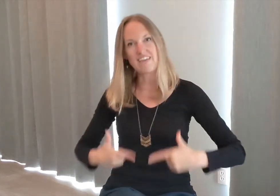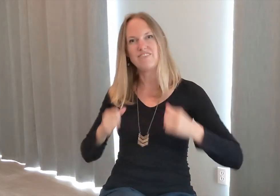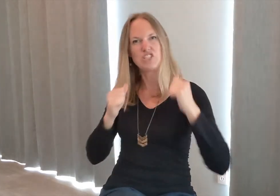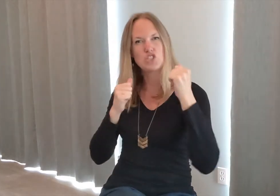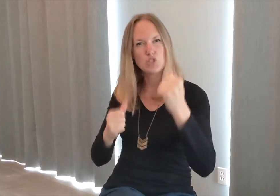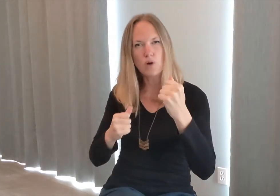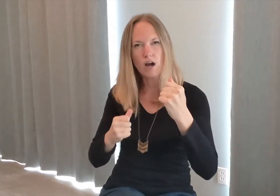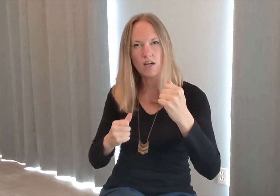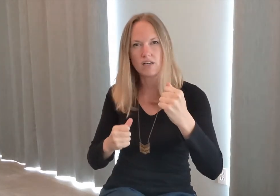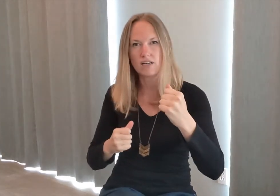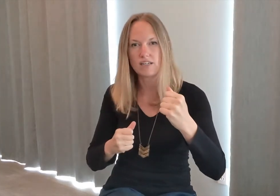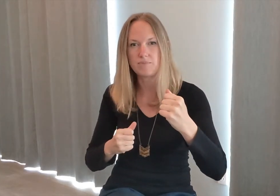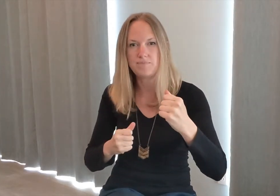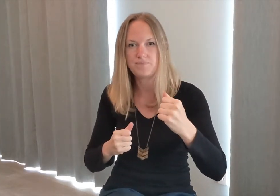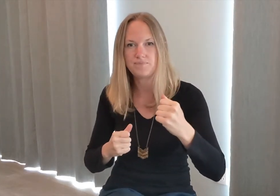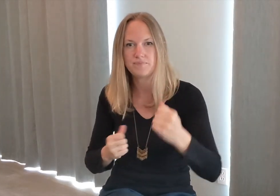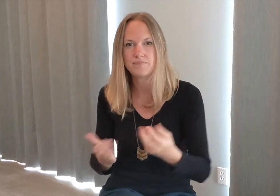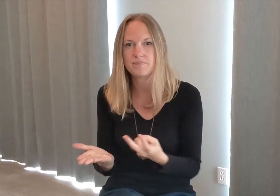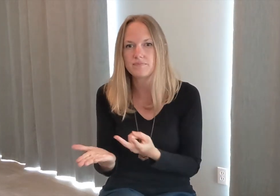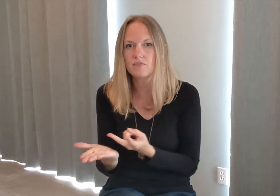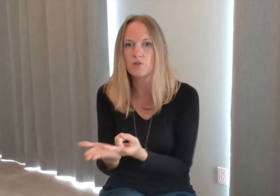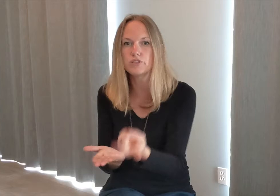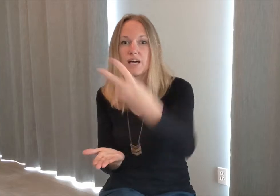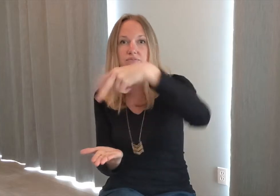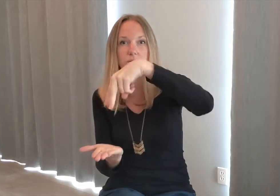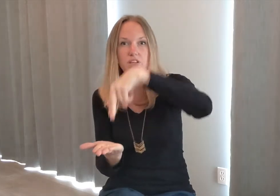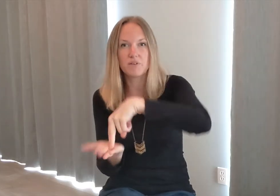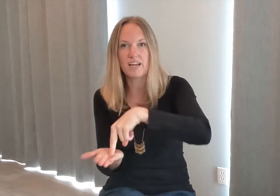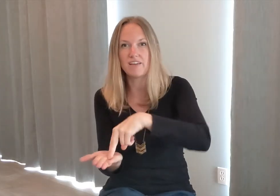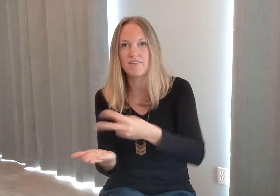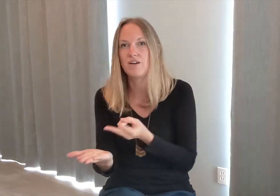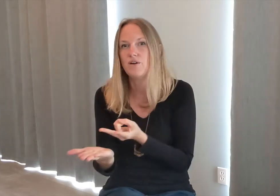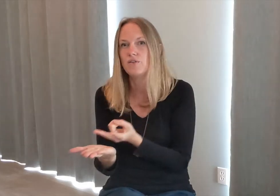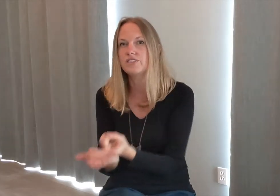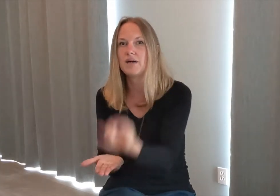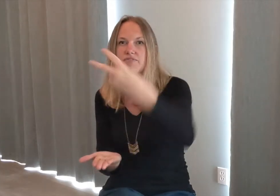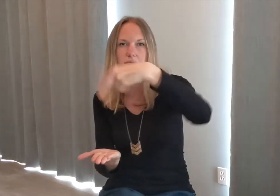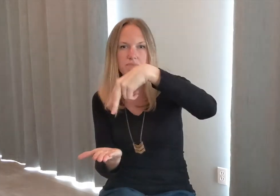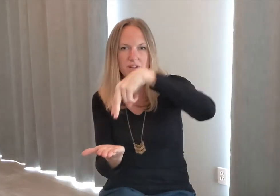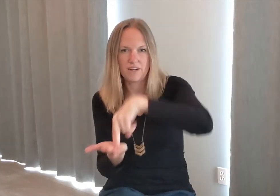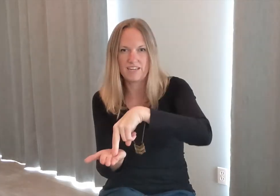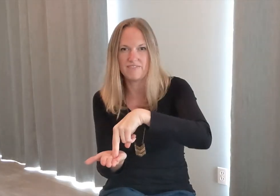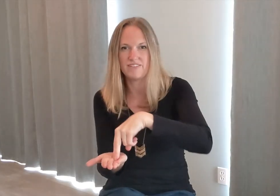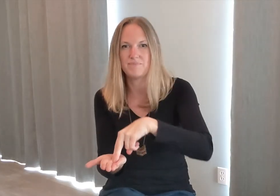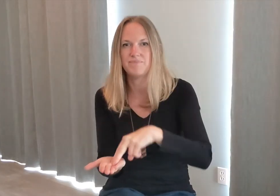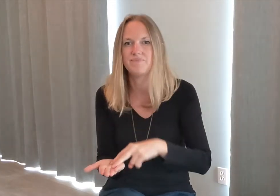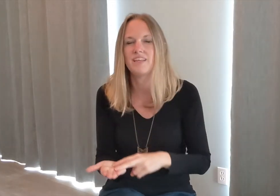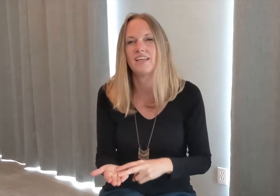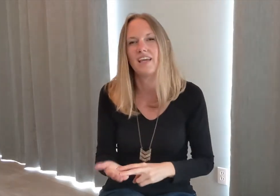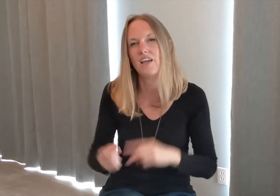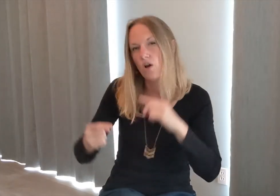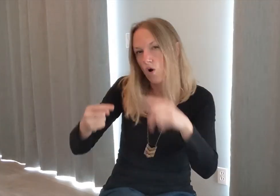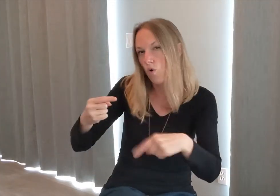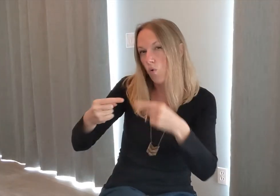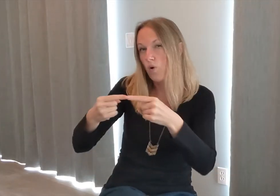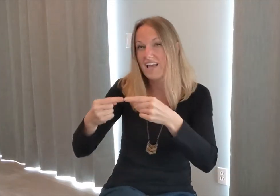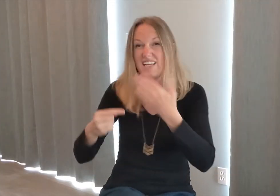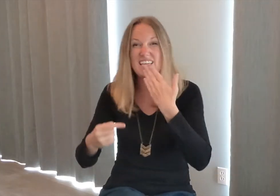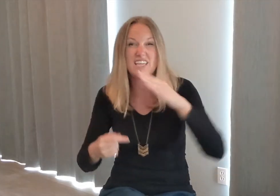is stronger. Rose up from the grave, rose up from the grave. When